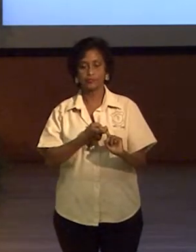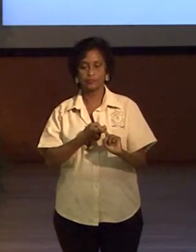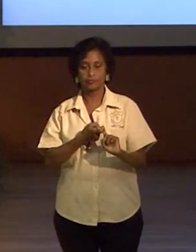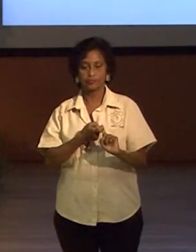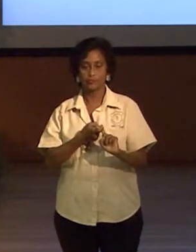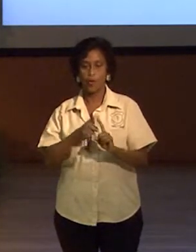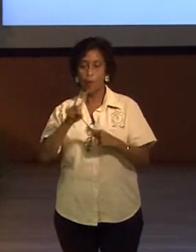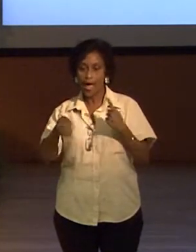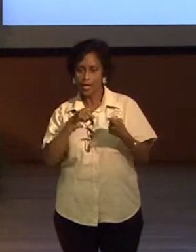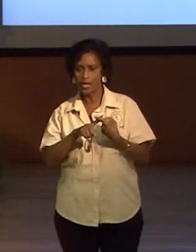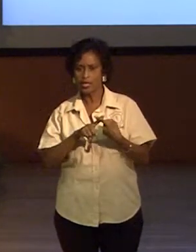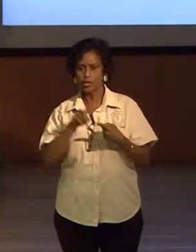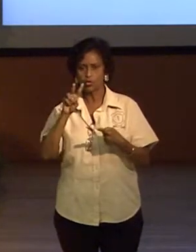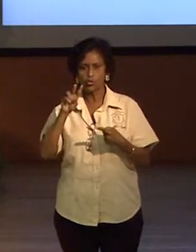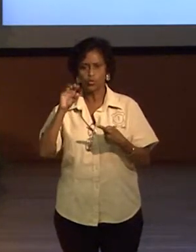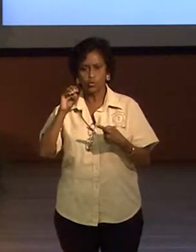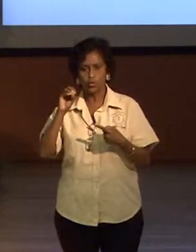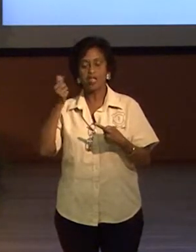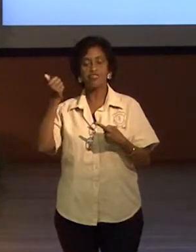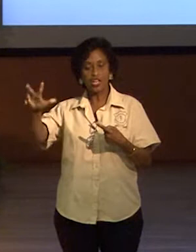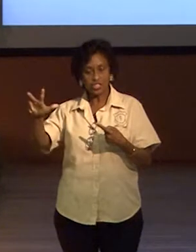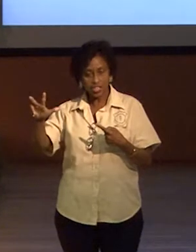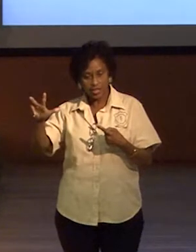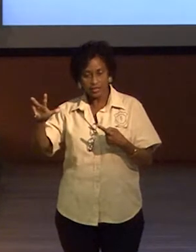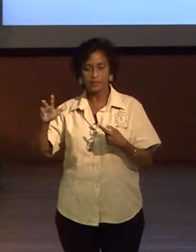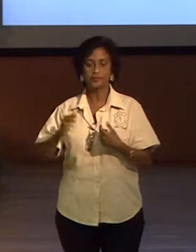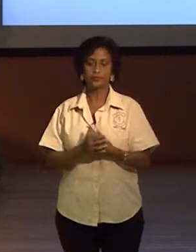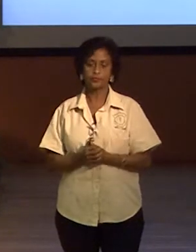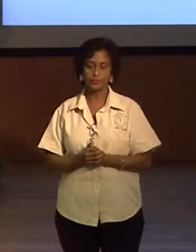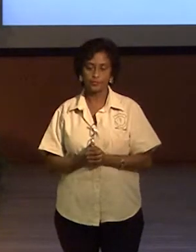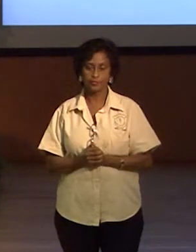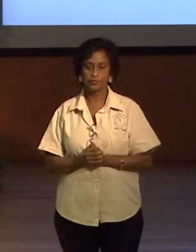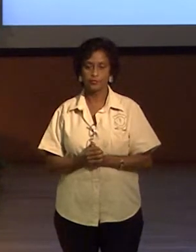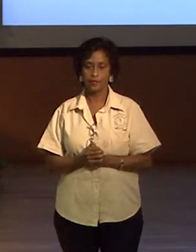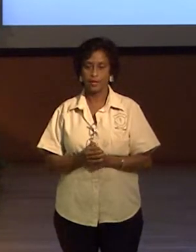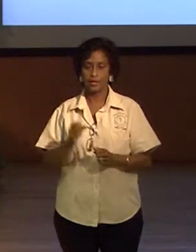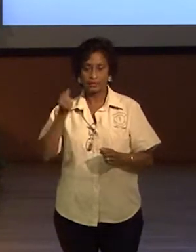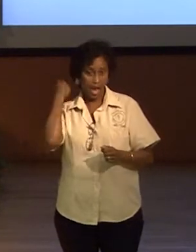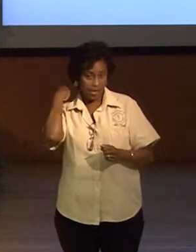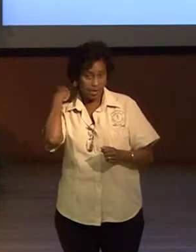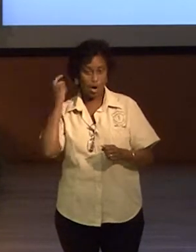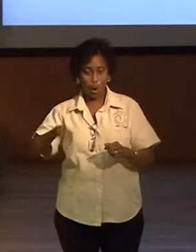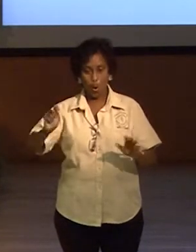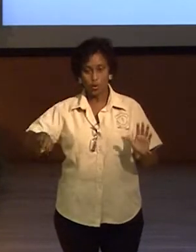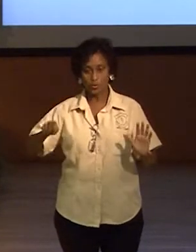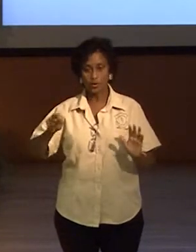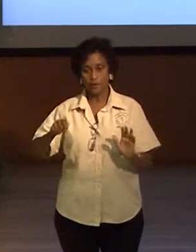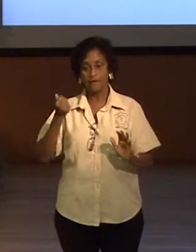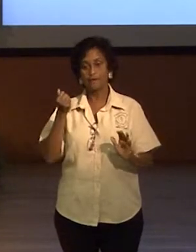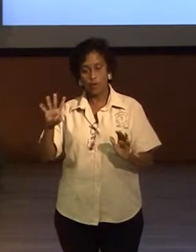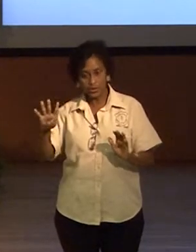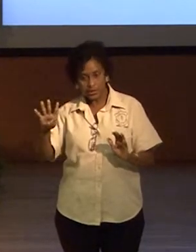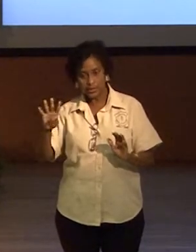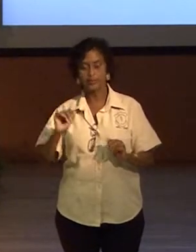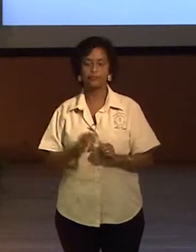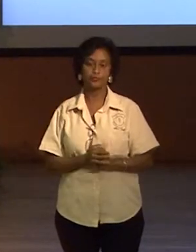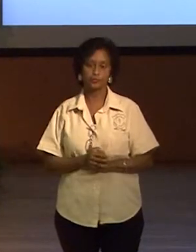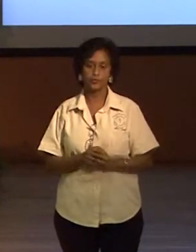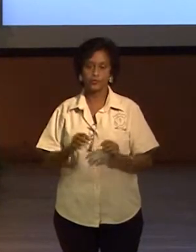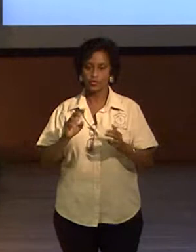in late 2013. So the trial last year in 2014 was being reported on. And in this